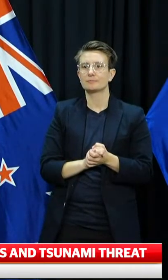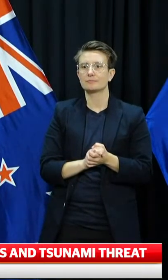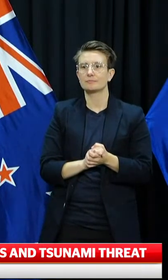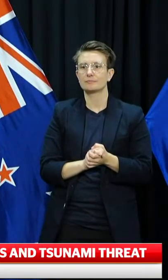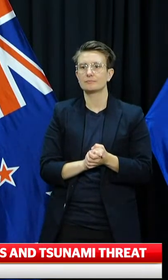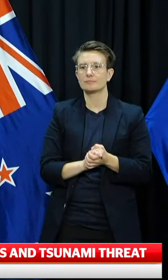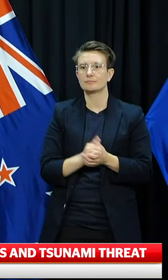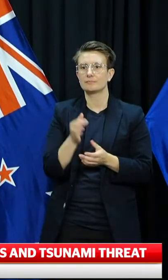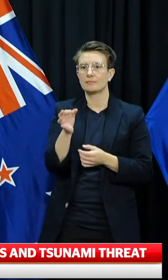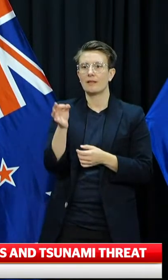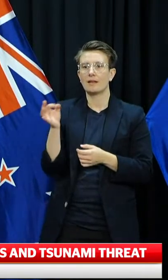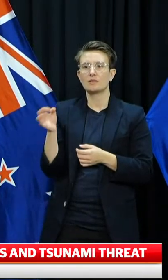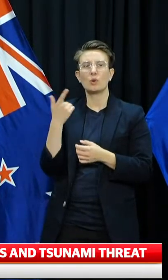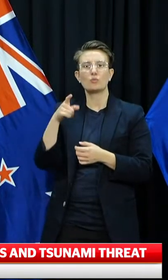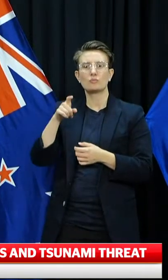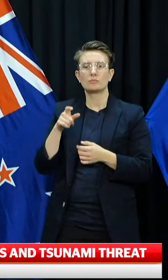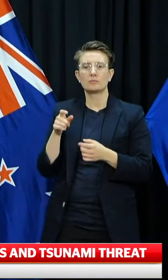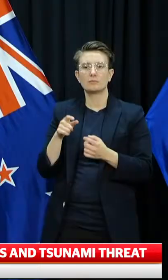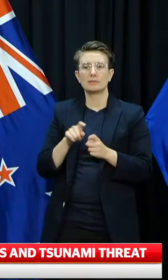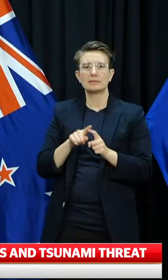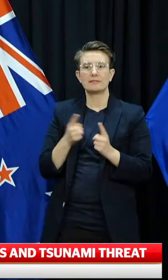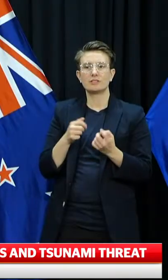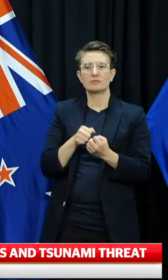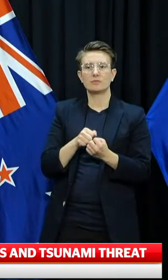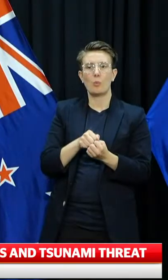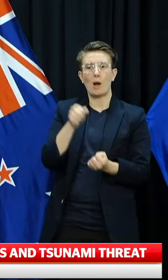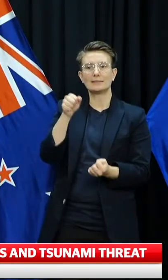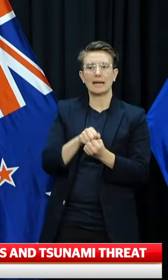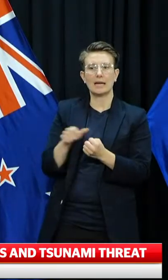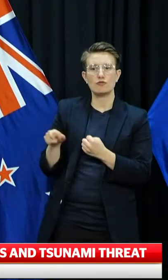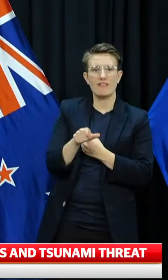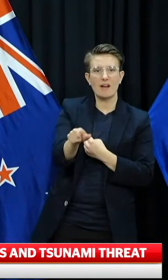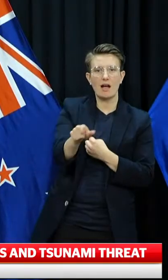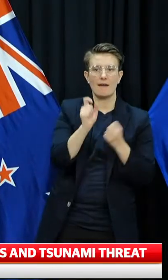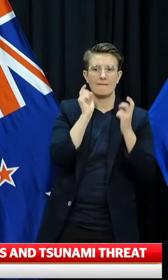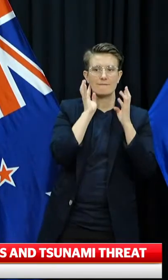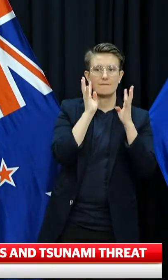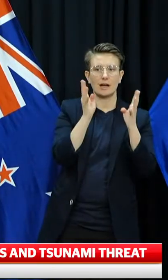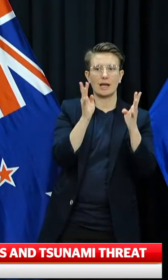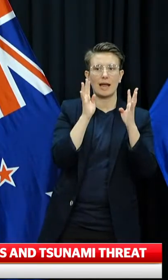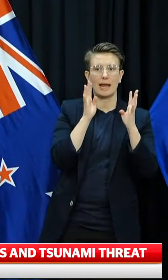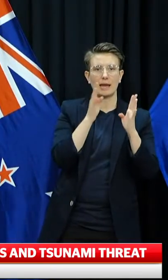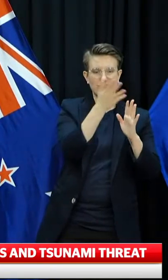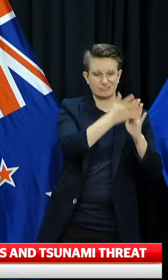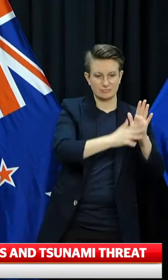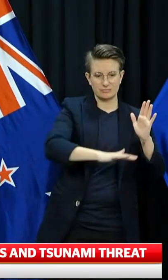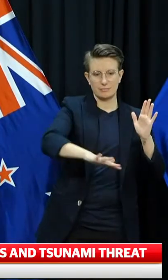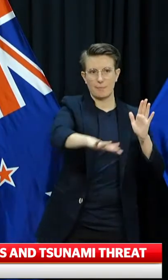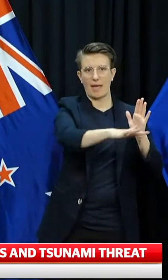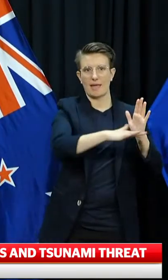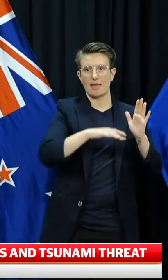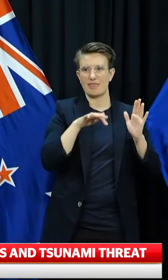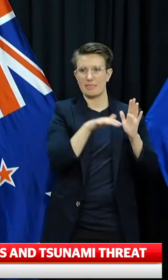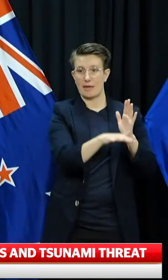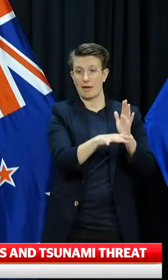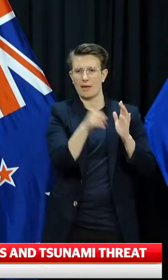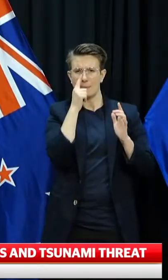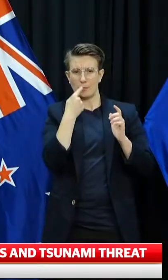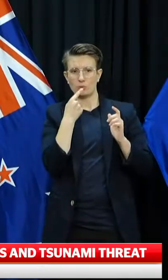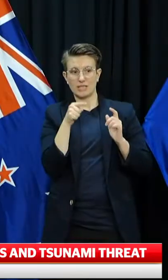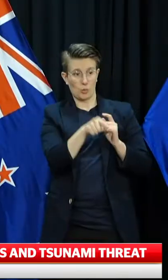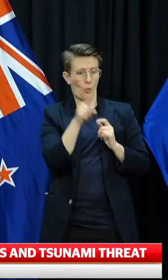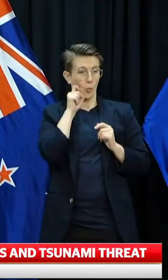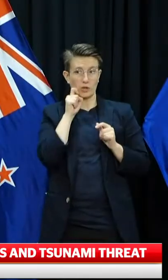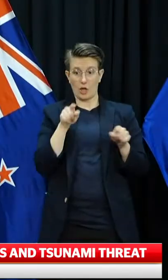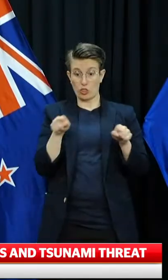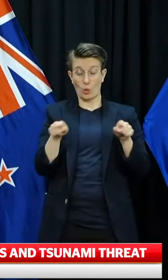the Waitangi River and the Whangarei town basin emptying and the water that has remained there has changed colour, can you confirm